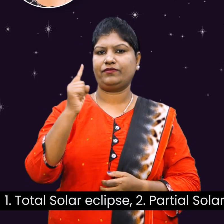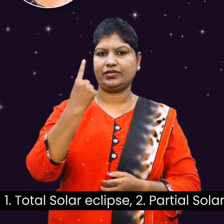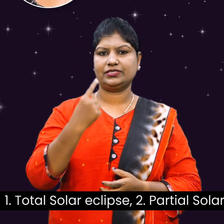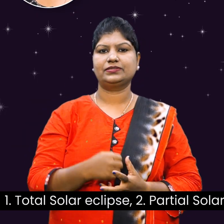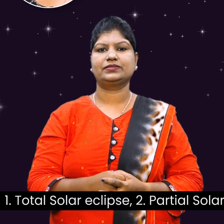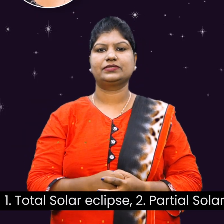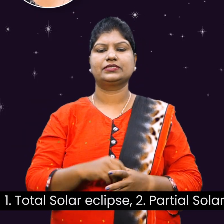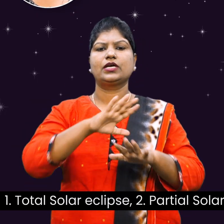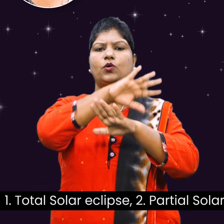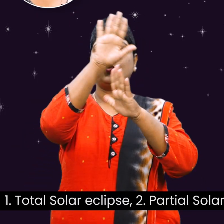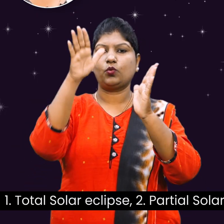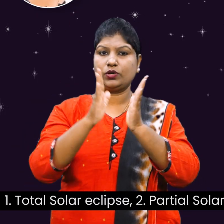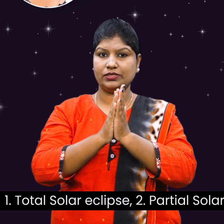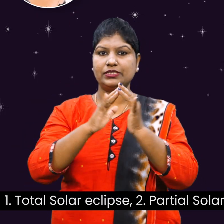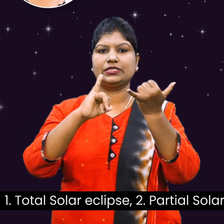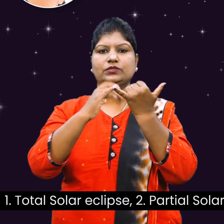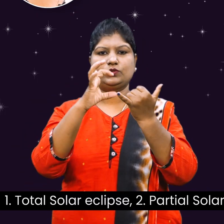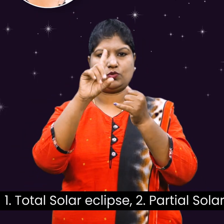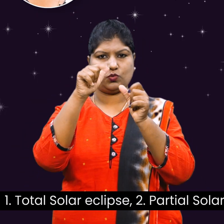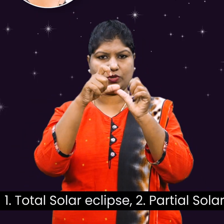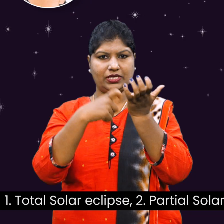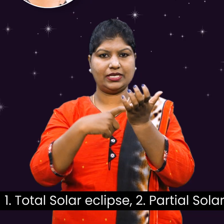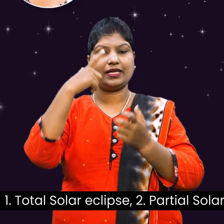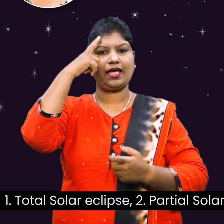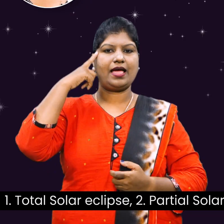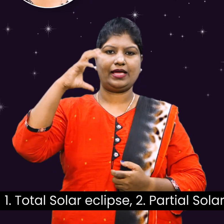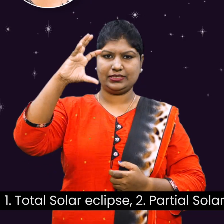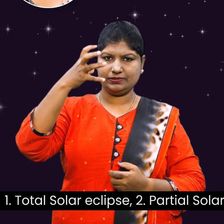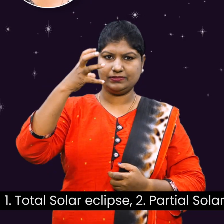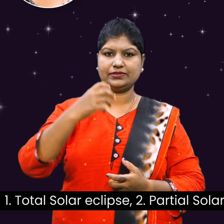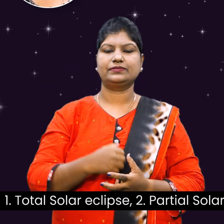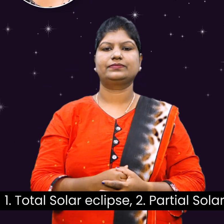First, total solar eclipse.